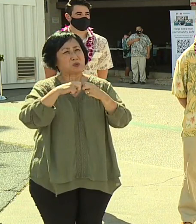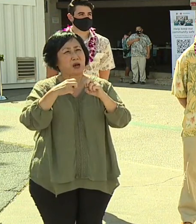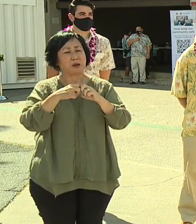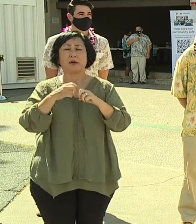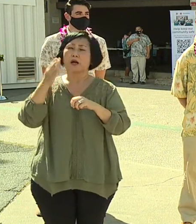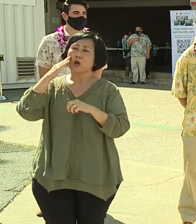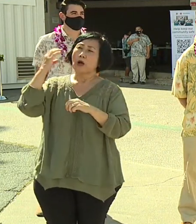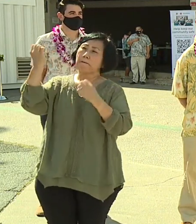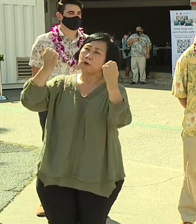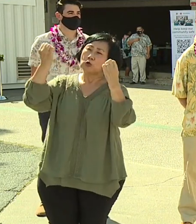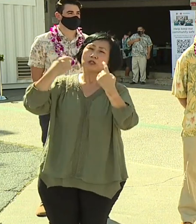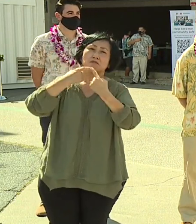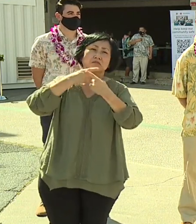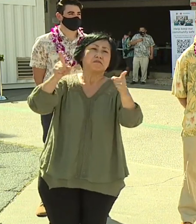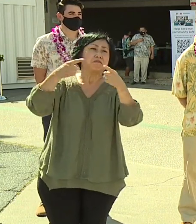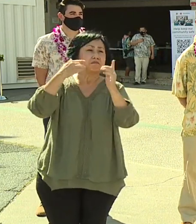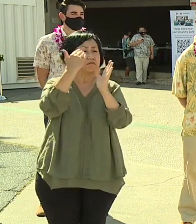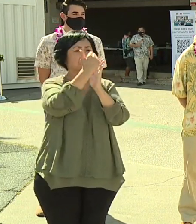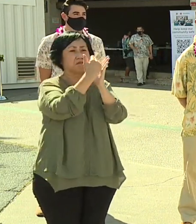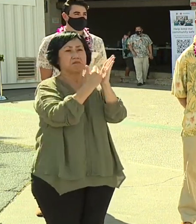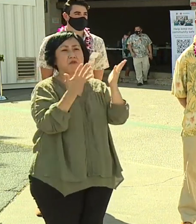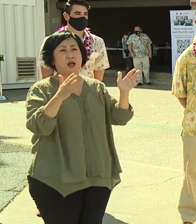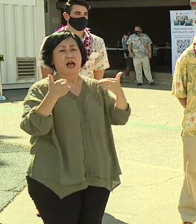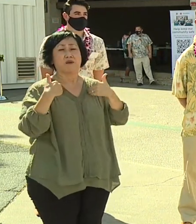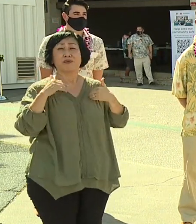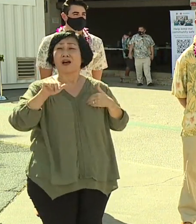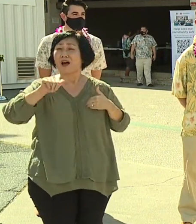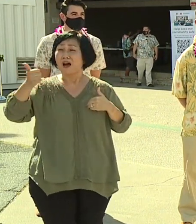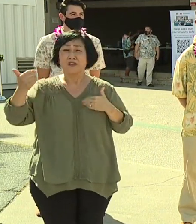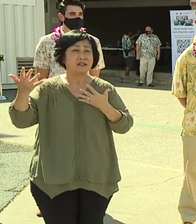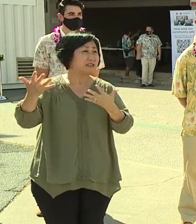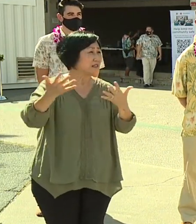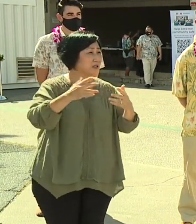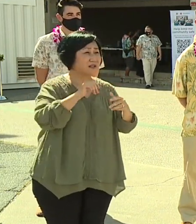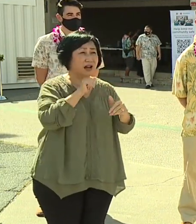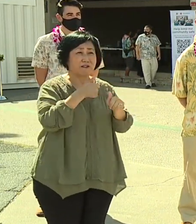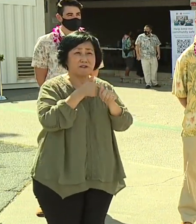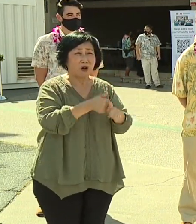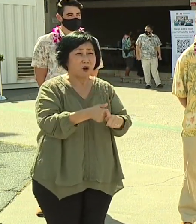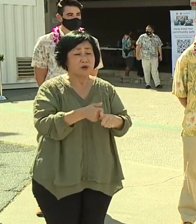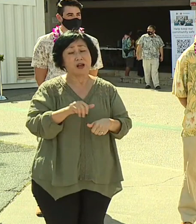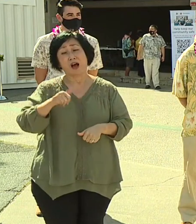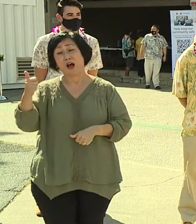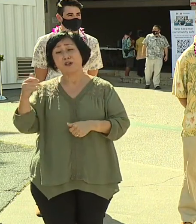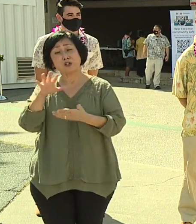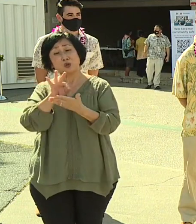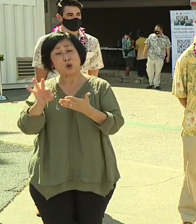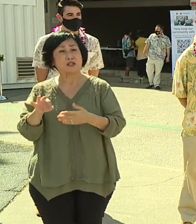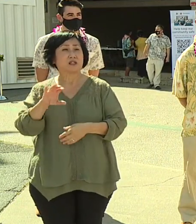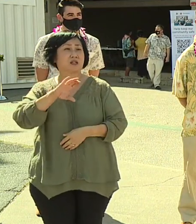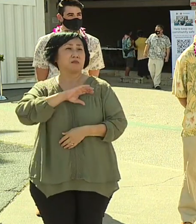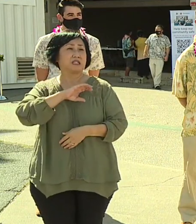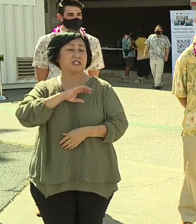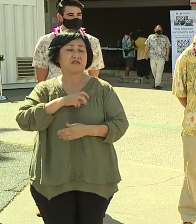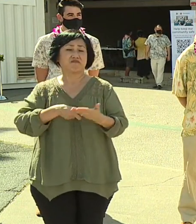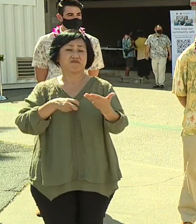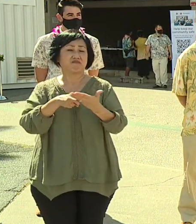emergency proclamations and orders, the only choice the Honolulu Police Department has is to cite people under HRS